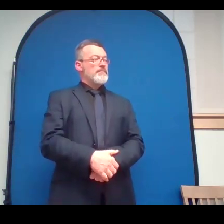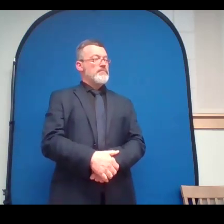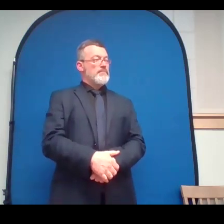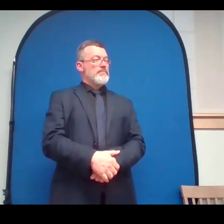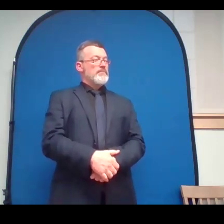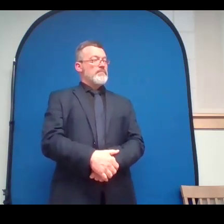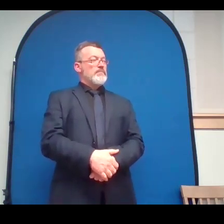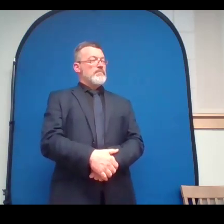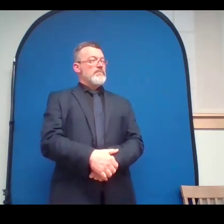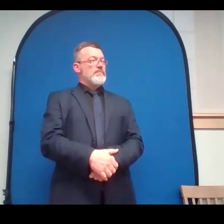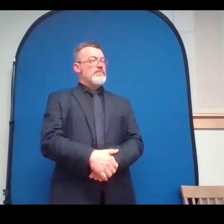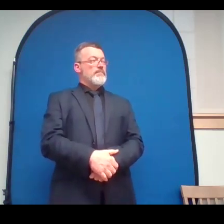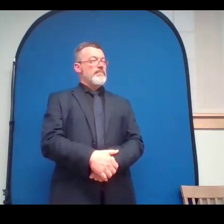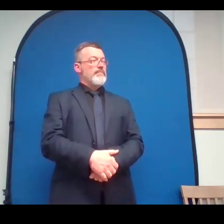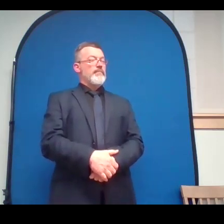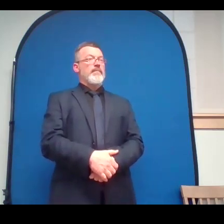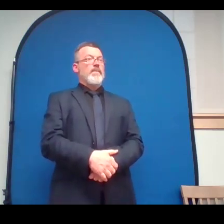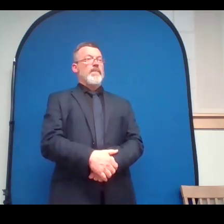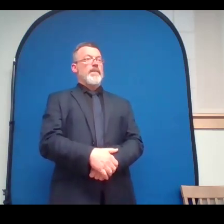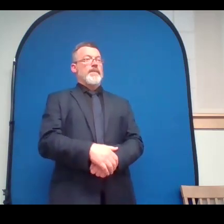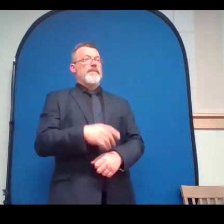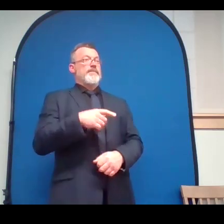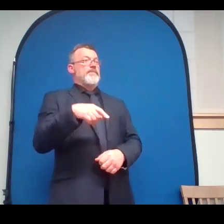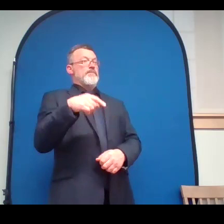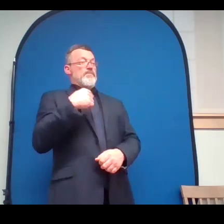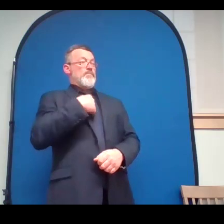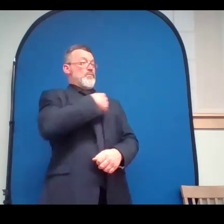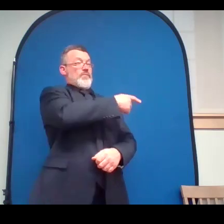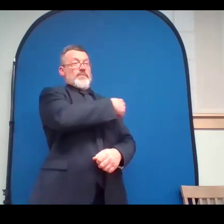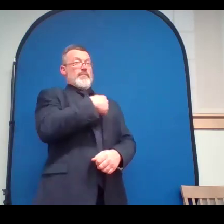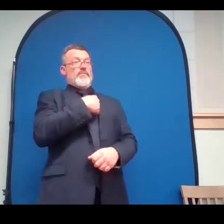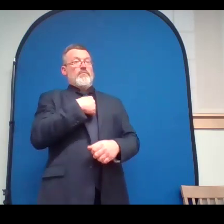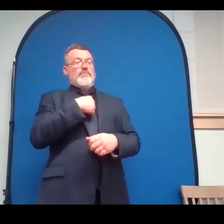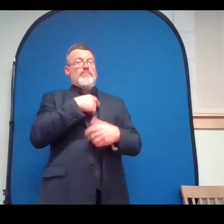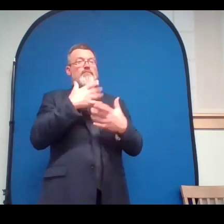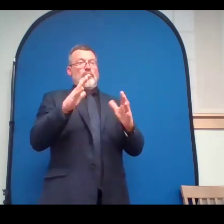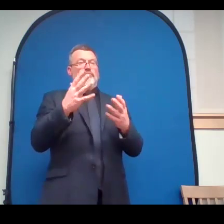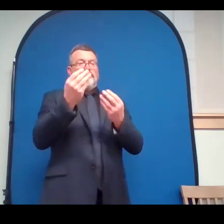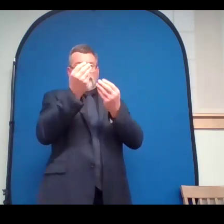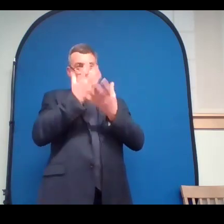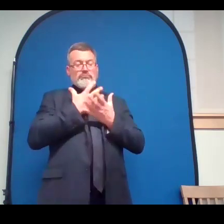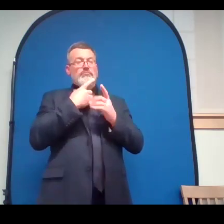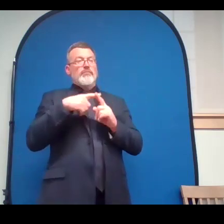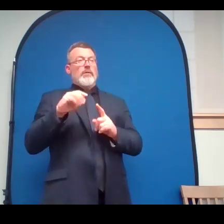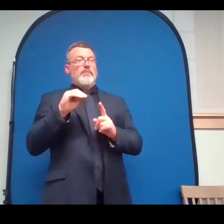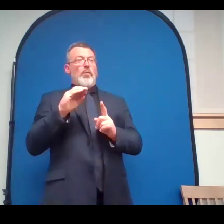we heard through Sergeant Moe the contents of this email.